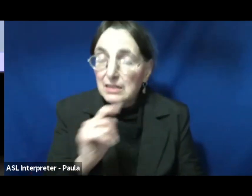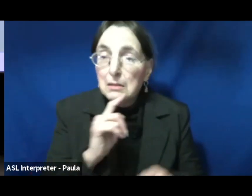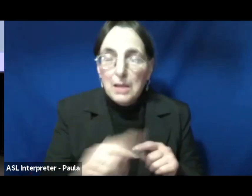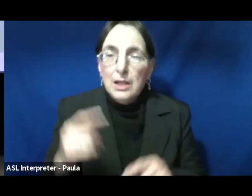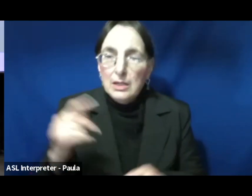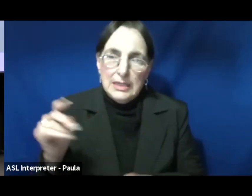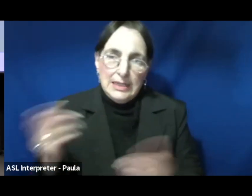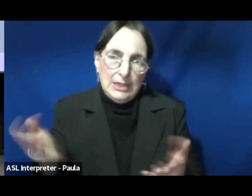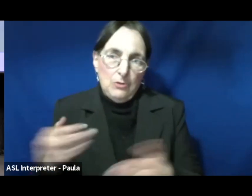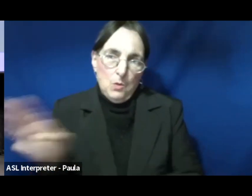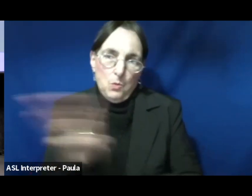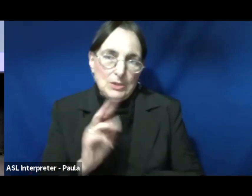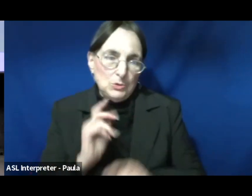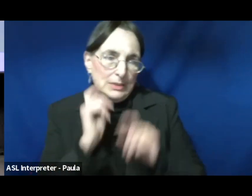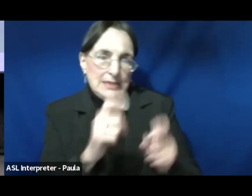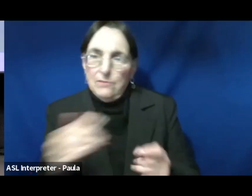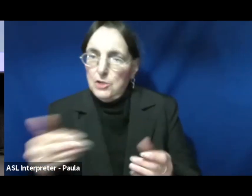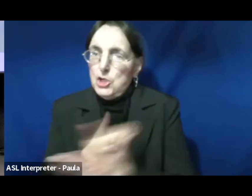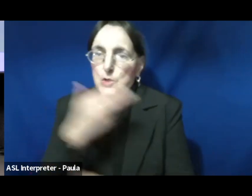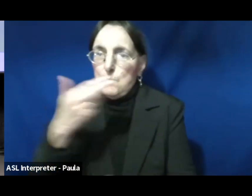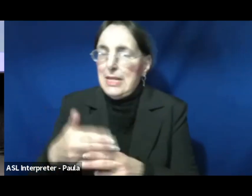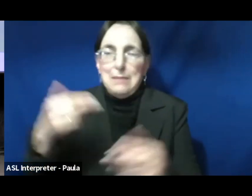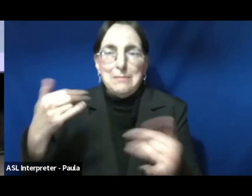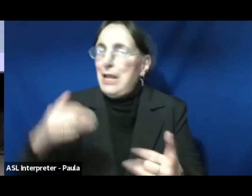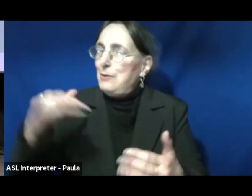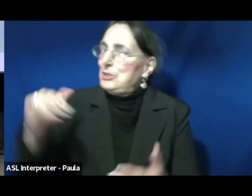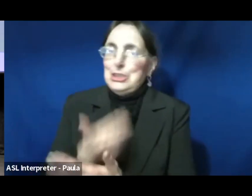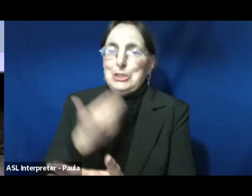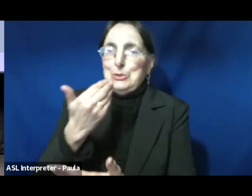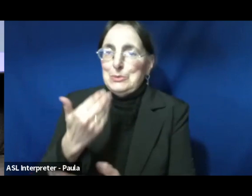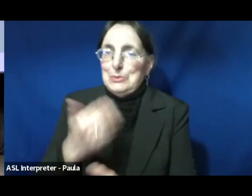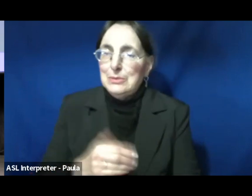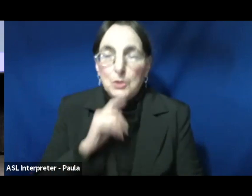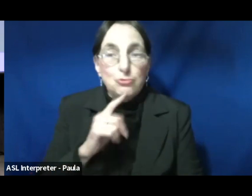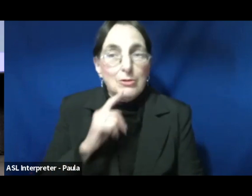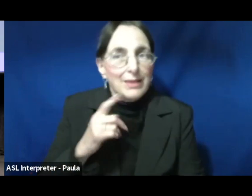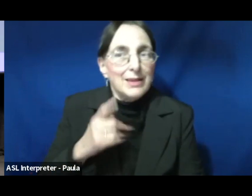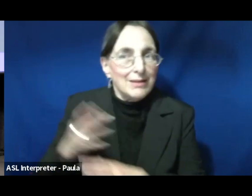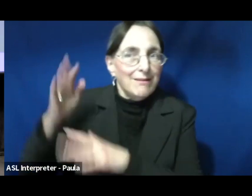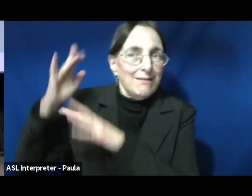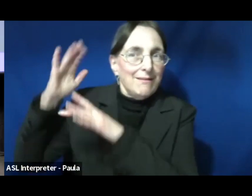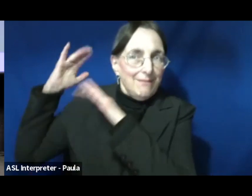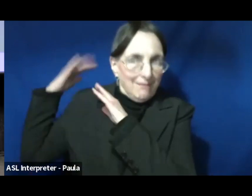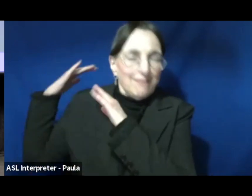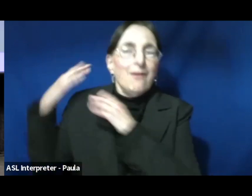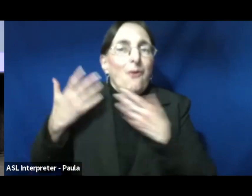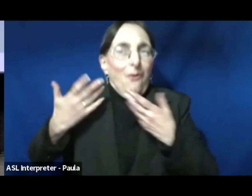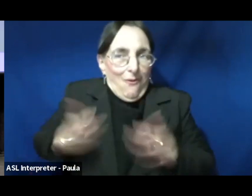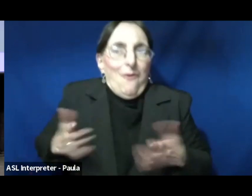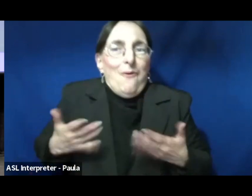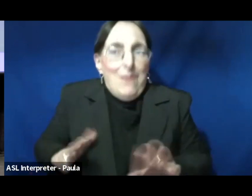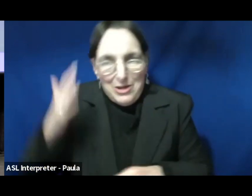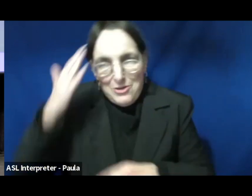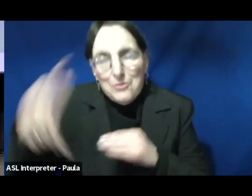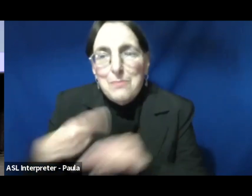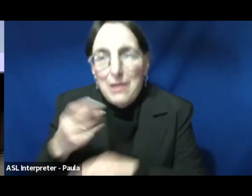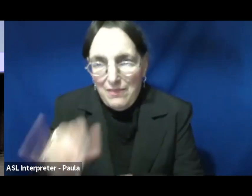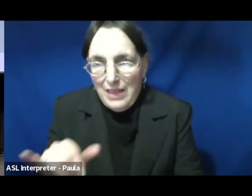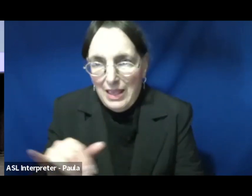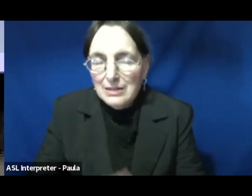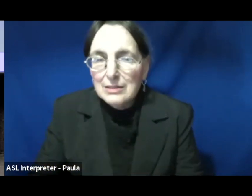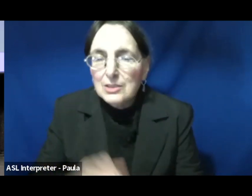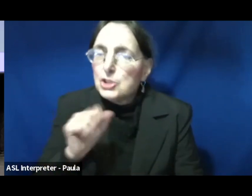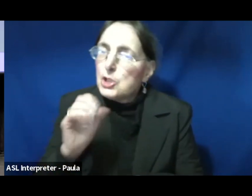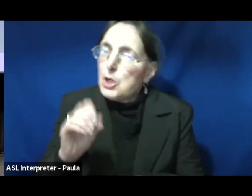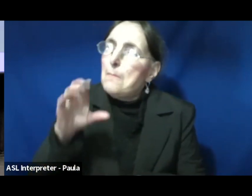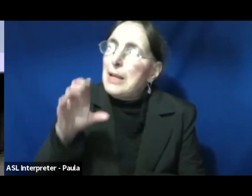It's new and brand new stuff, right? Grazing pattern, new grazing patterns in Sonoma County, in Yolo County, all those places. And I'm driving around